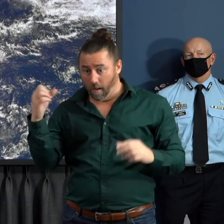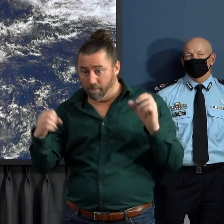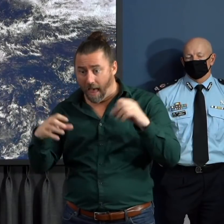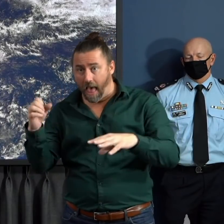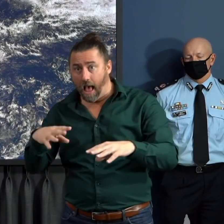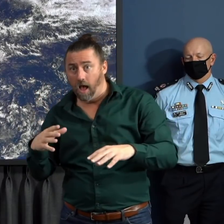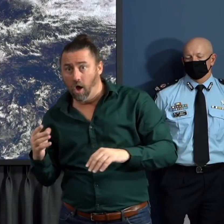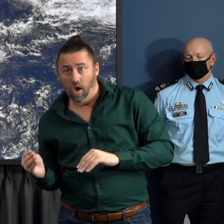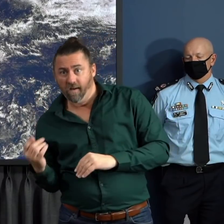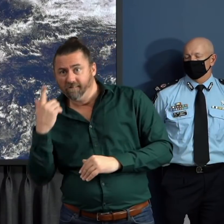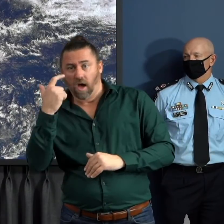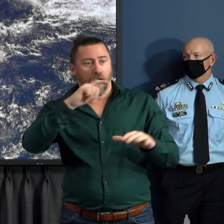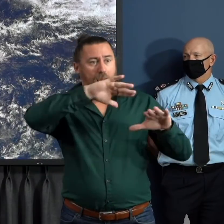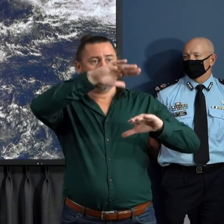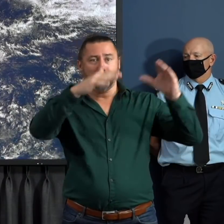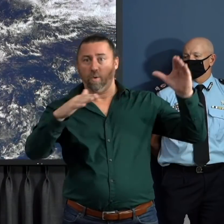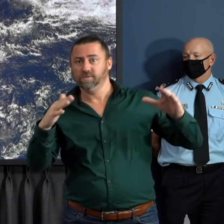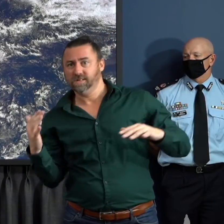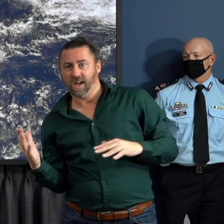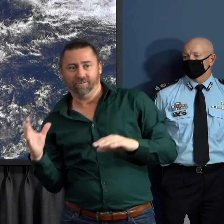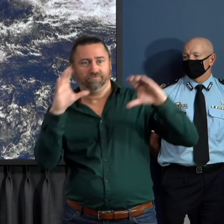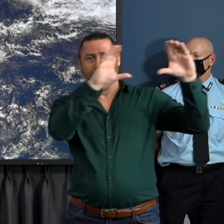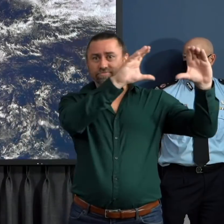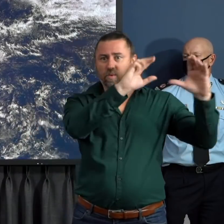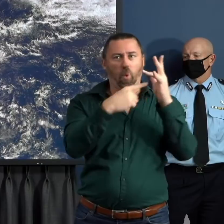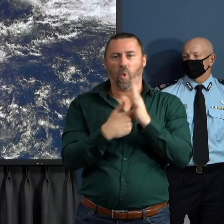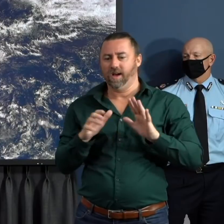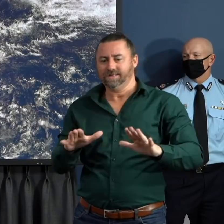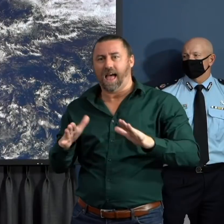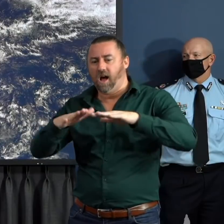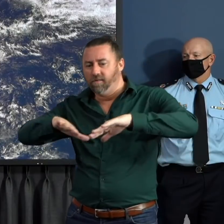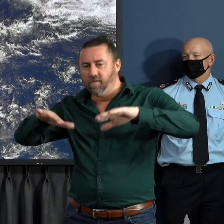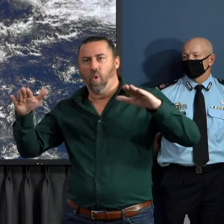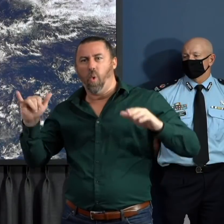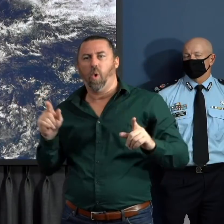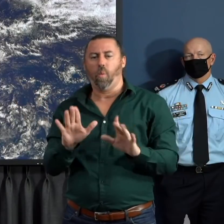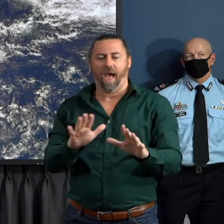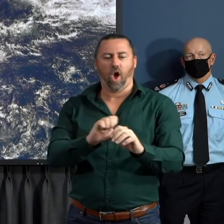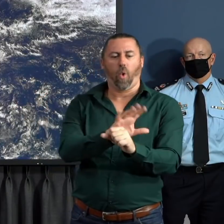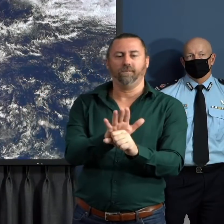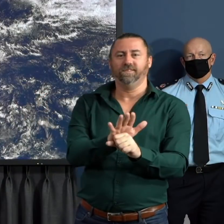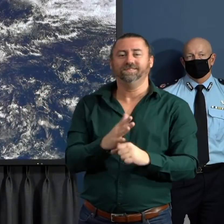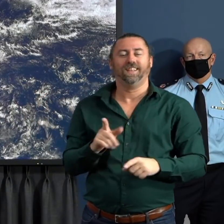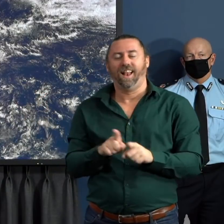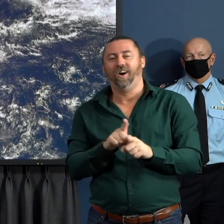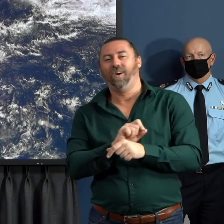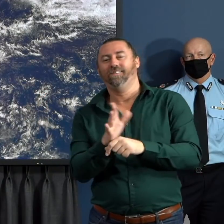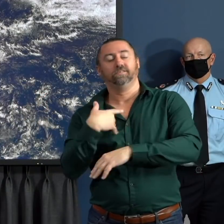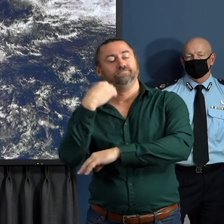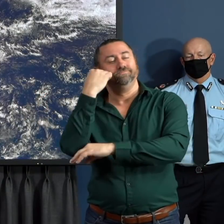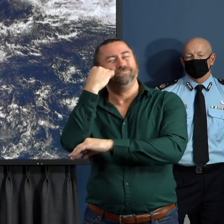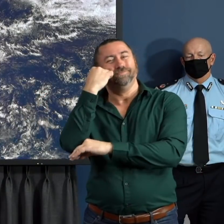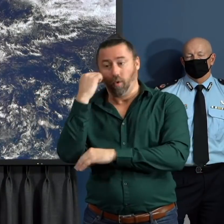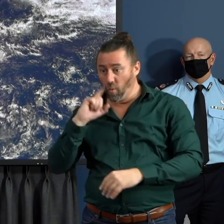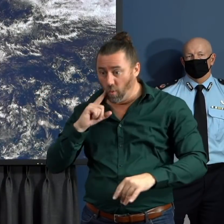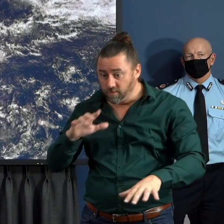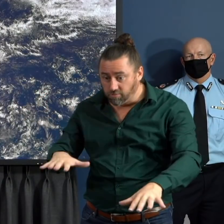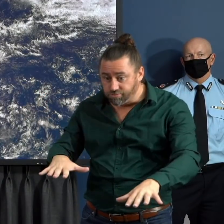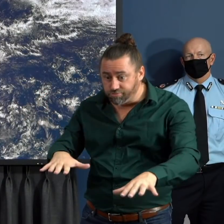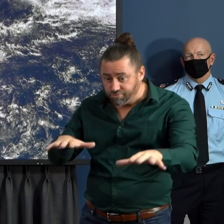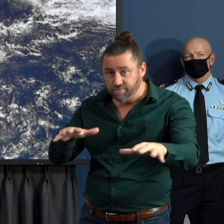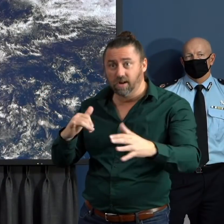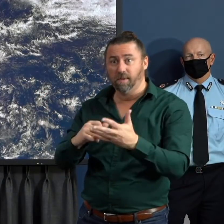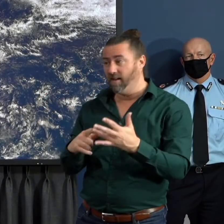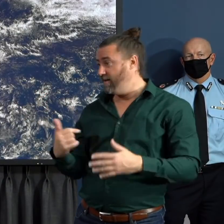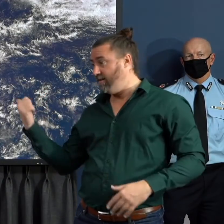higher ground? Are we evacuating? Or are we staying at home like we did in the pandemic and waiting for the floodwaters to rise, so then that Katarina Carroll and